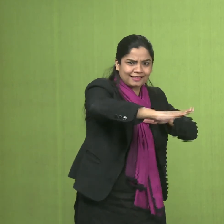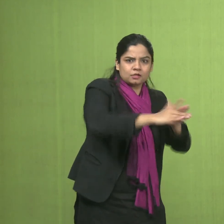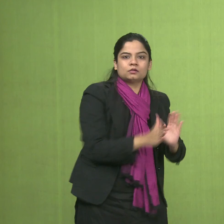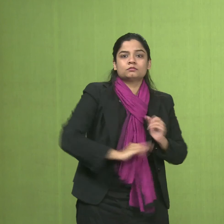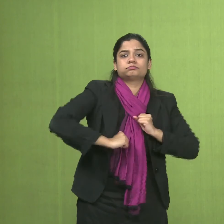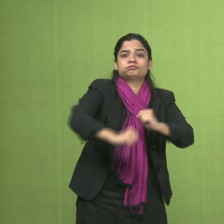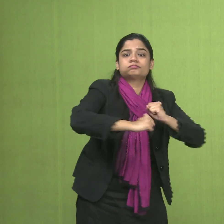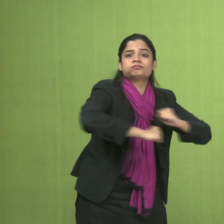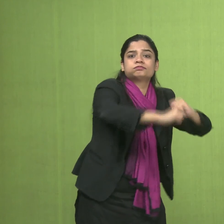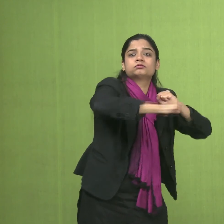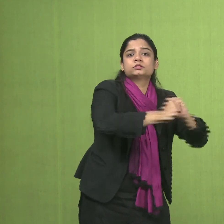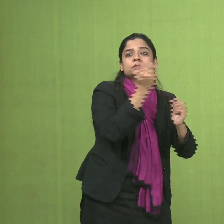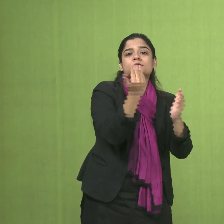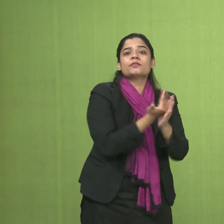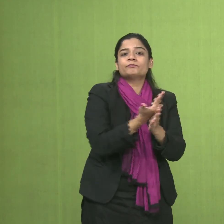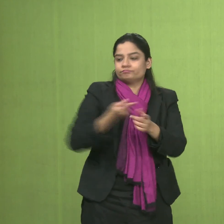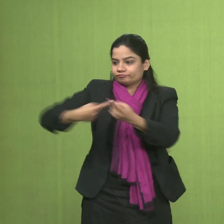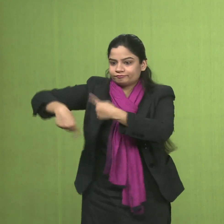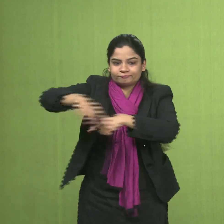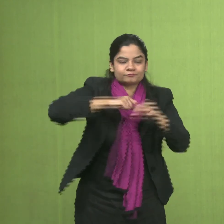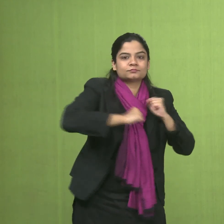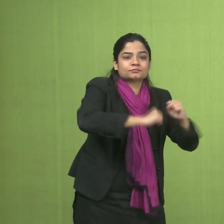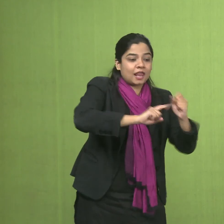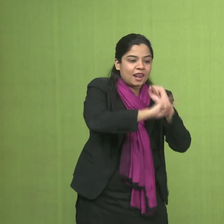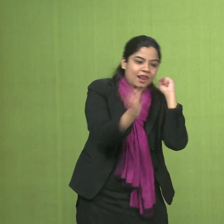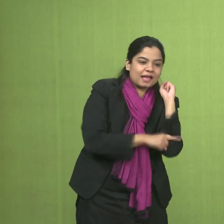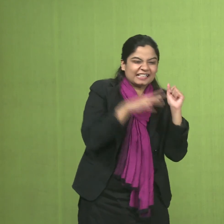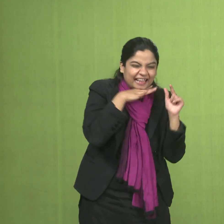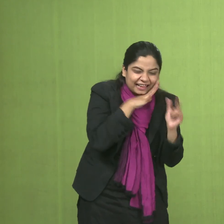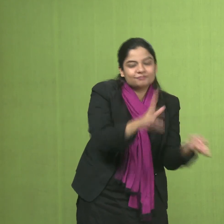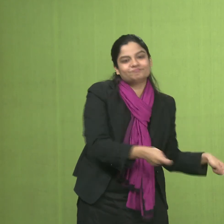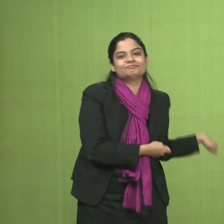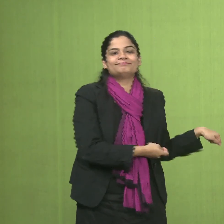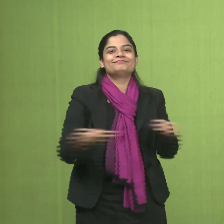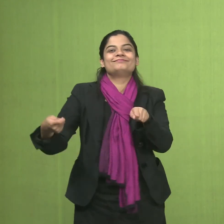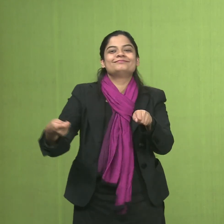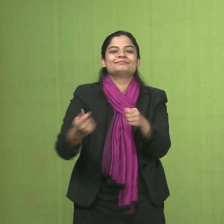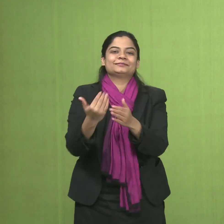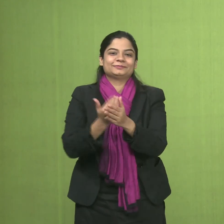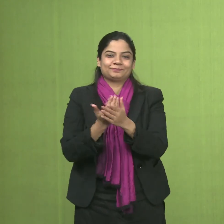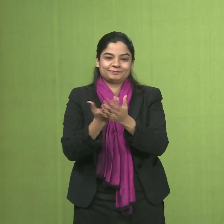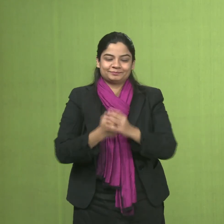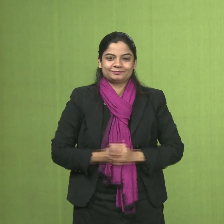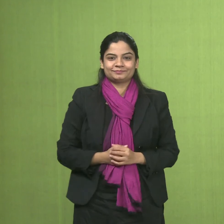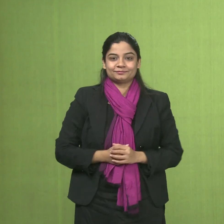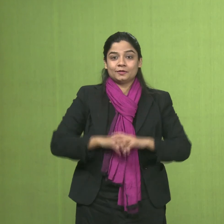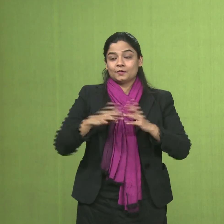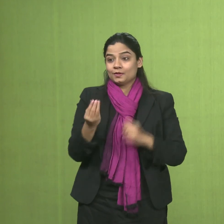your stairs or the floors with that water, you can use it for mopping purposes, and once that also is done, then you can throw it